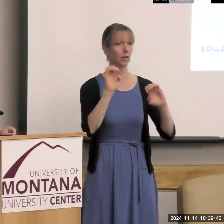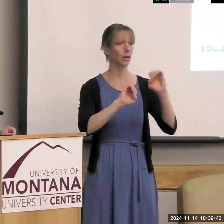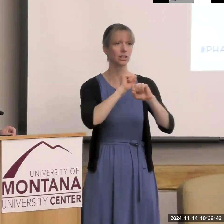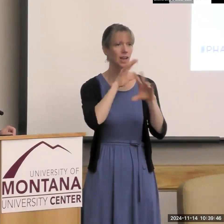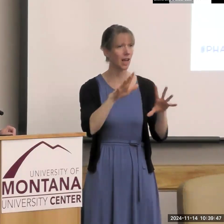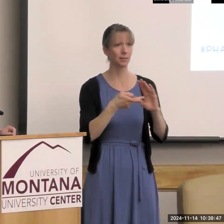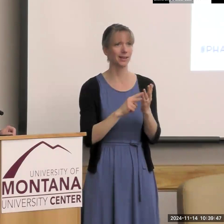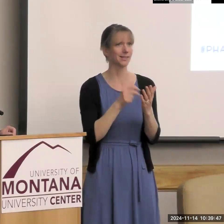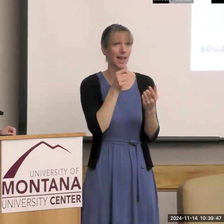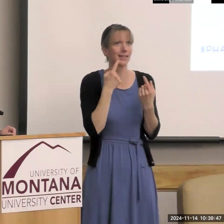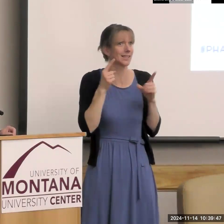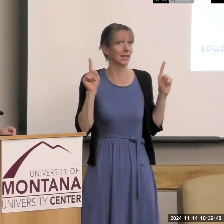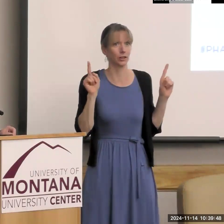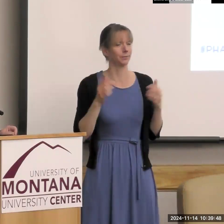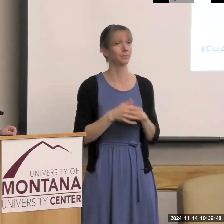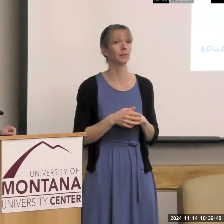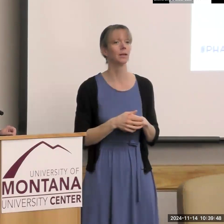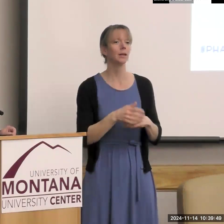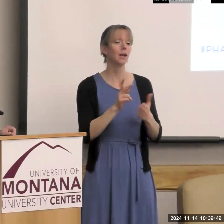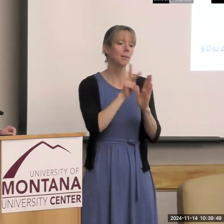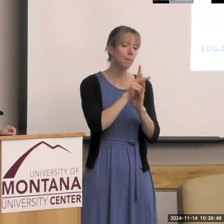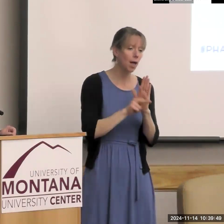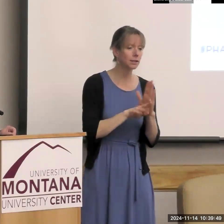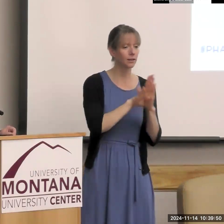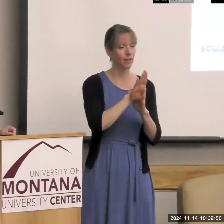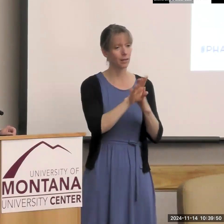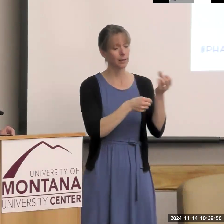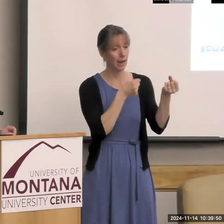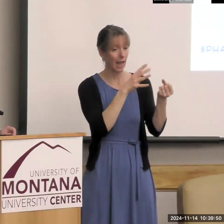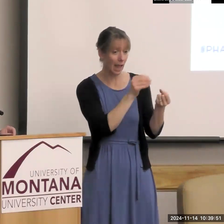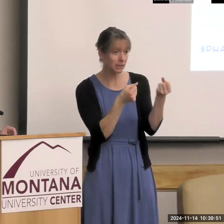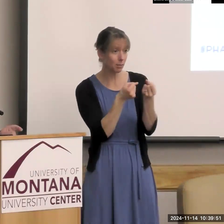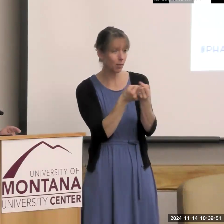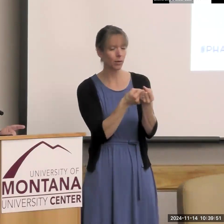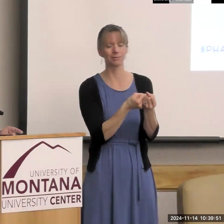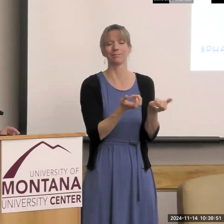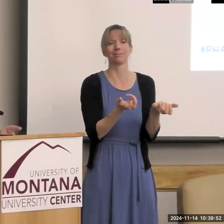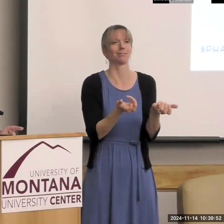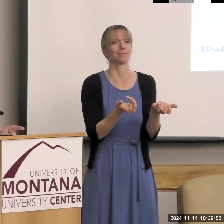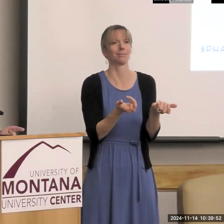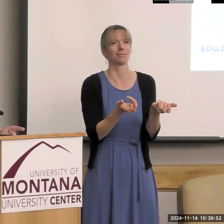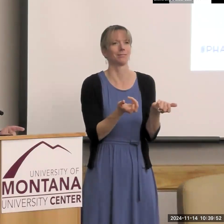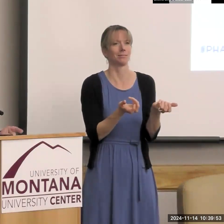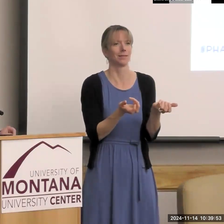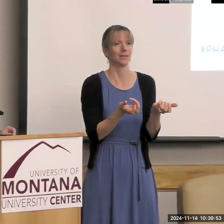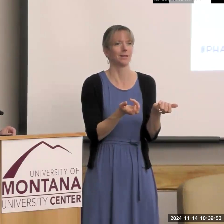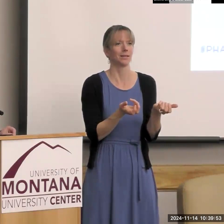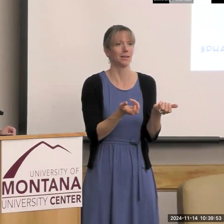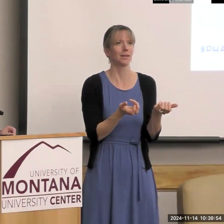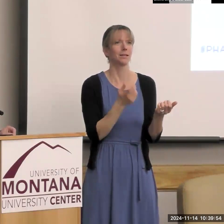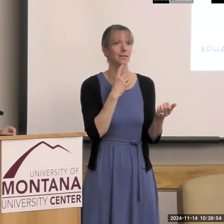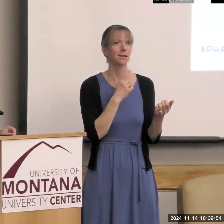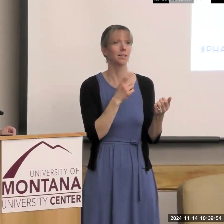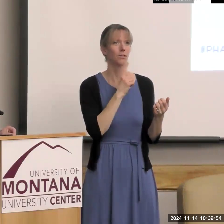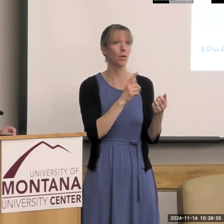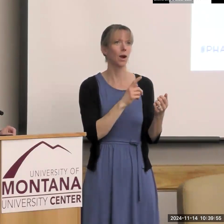there, right? Policy development and support. They're not going to, this is big P and little p both in terms of that